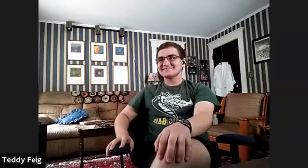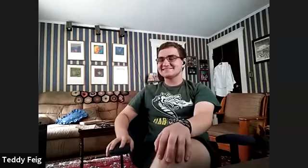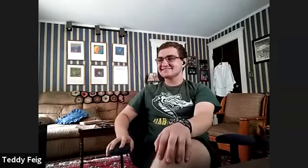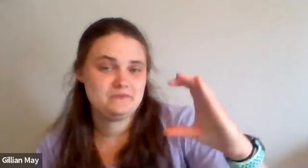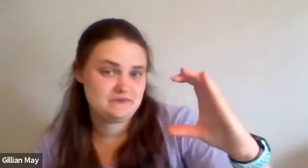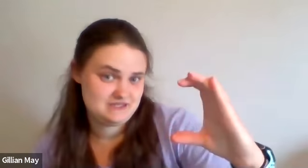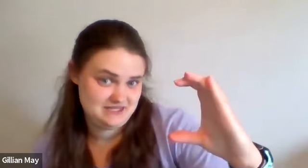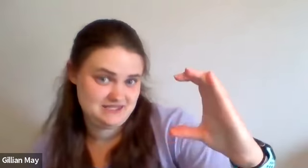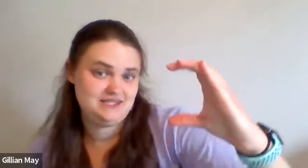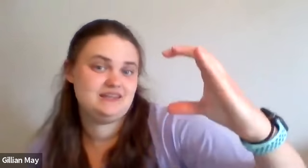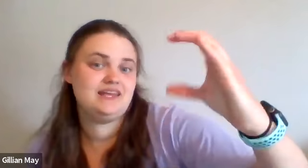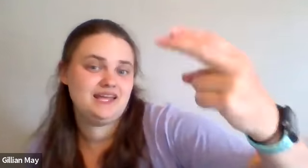So